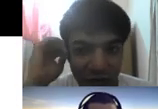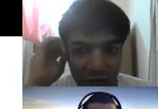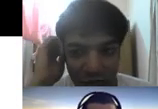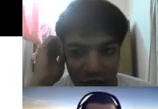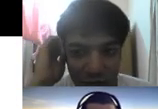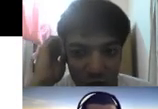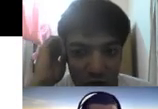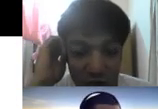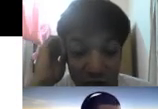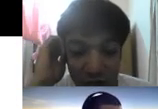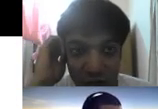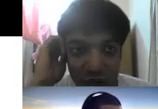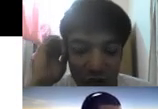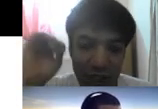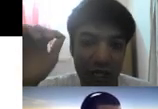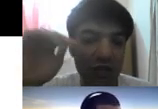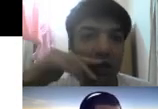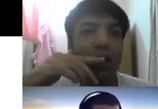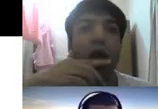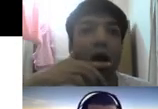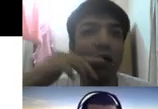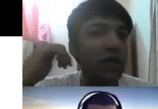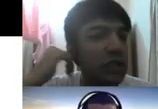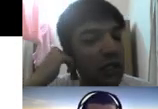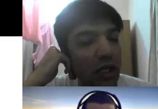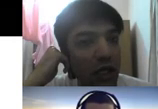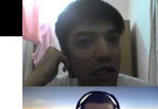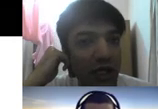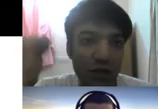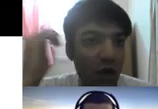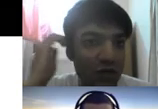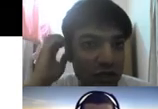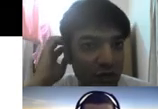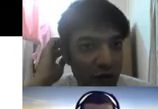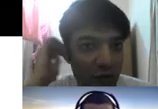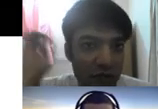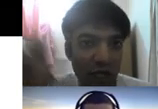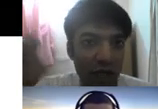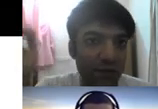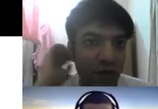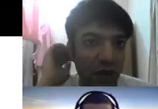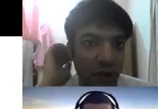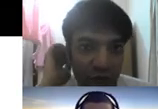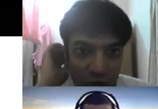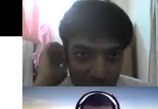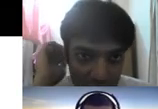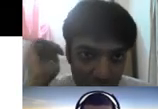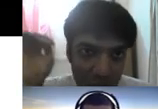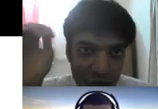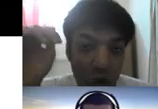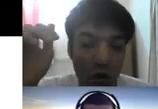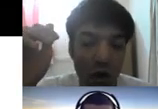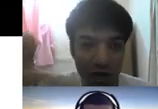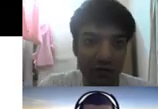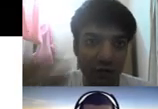single frame, if you use single frame for detection, Mm-hmm. obviously, let's say you have 60 frames per second, videos being